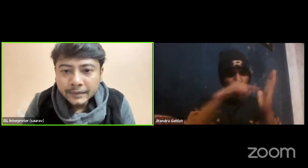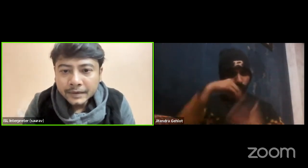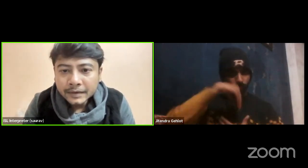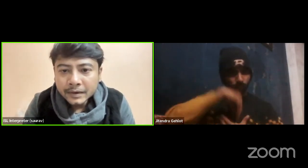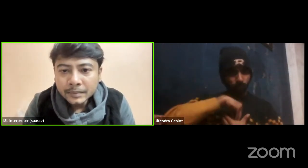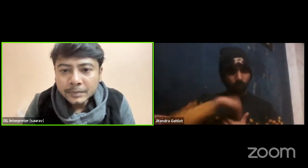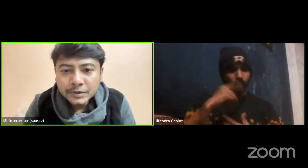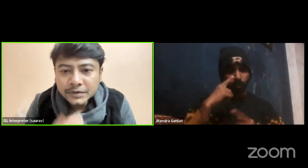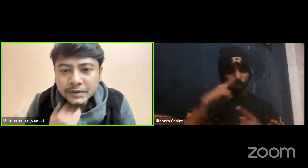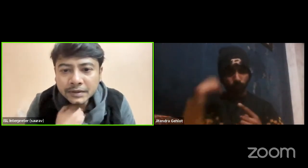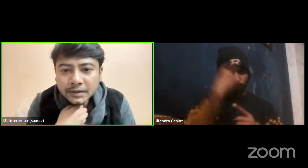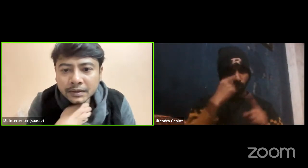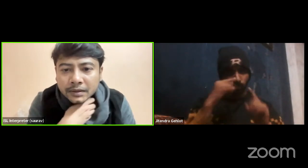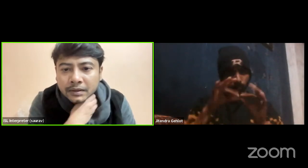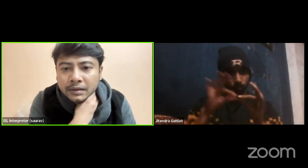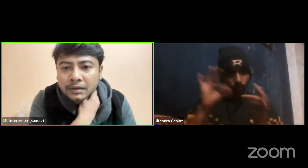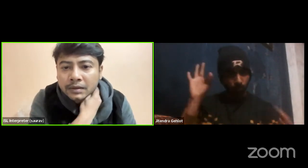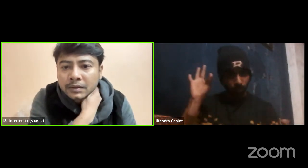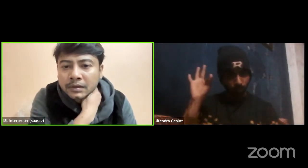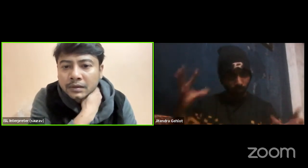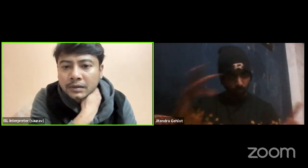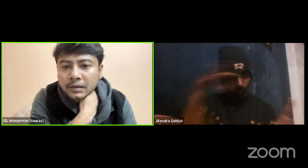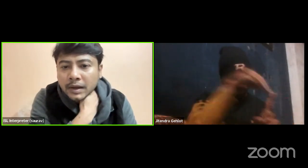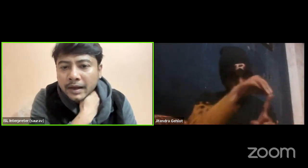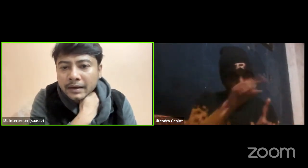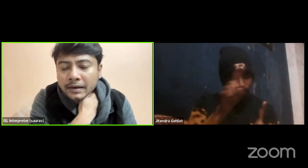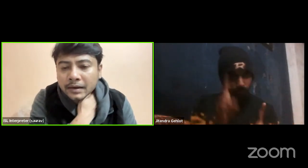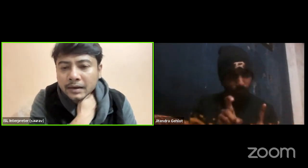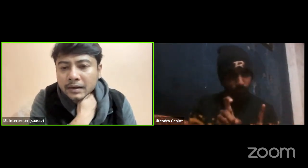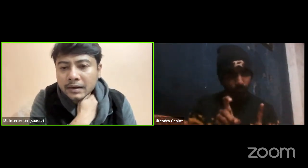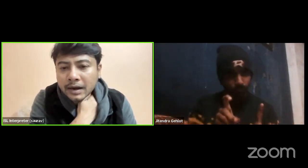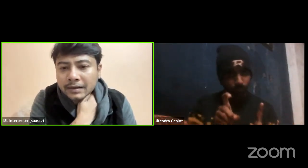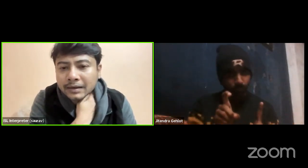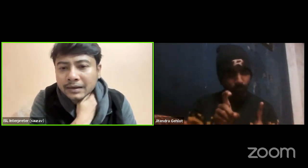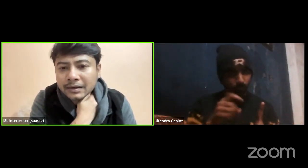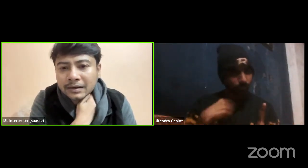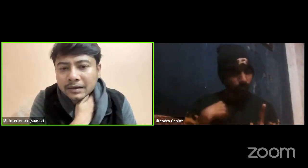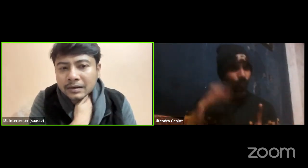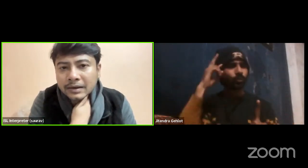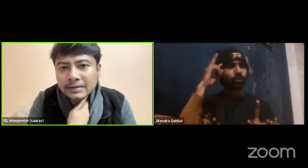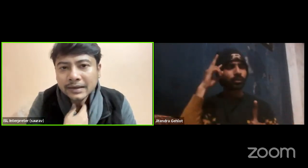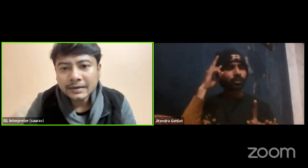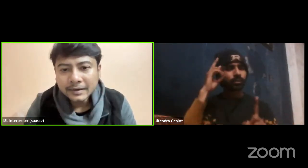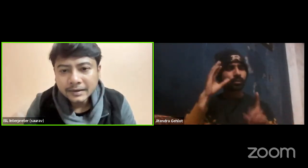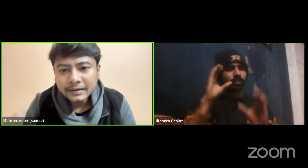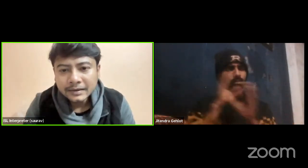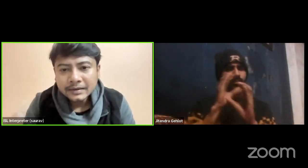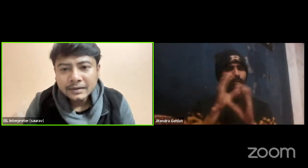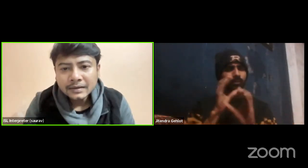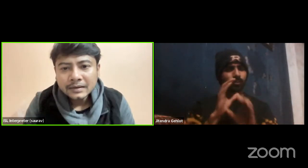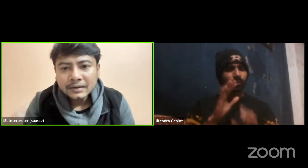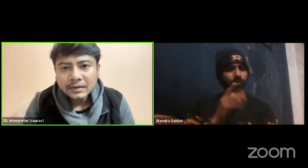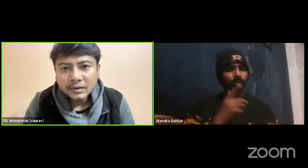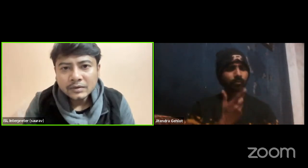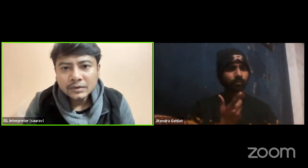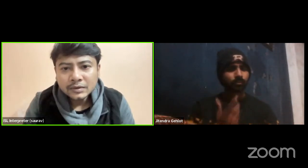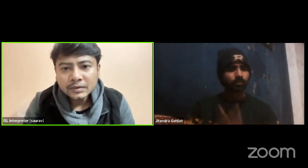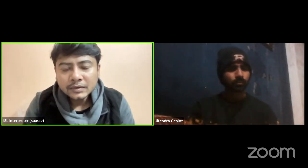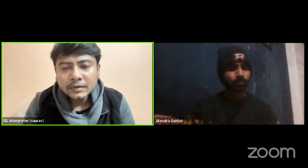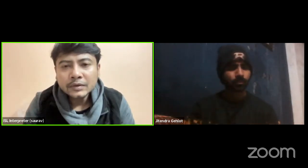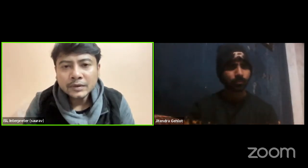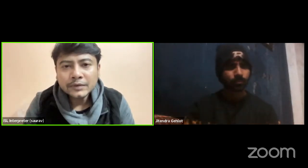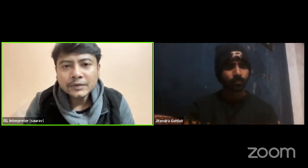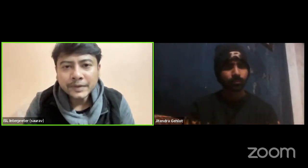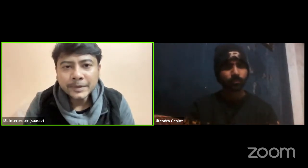Yeah, I have a little doubt, Prabhuji. Chaitanya had Radha inside, right?